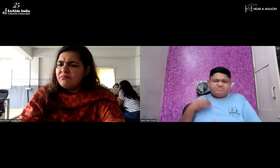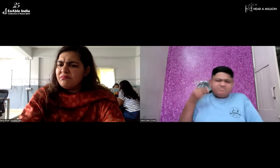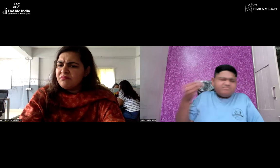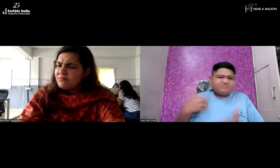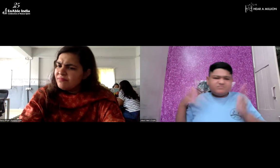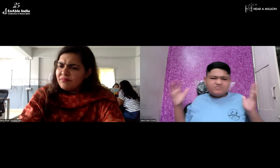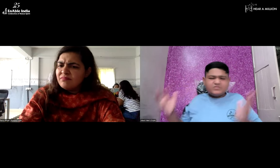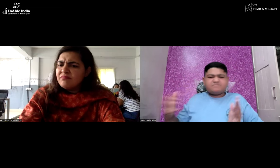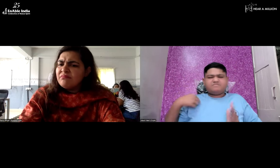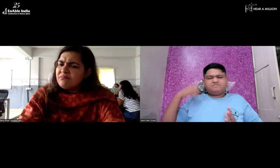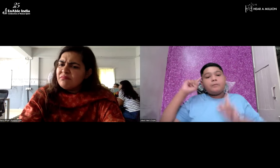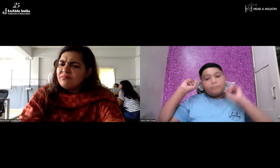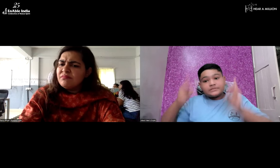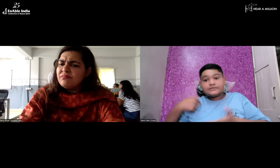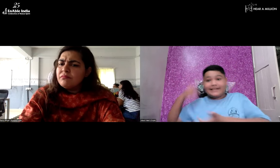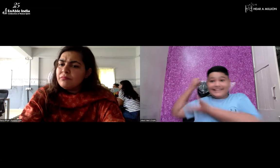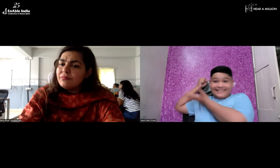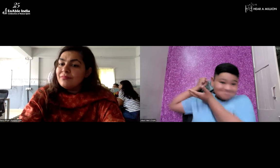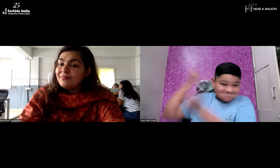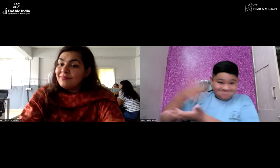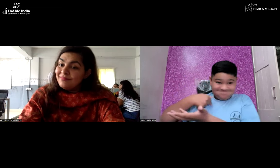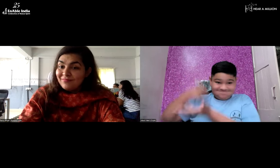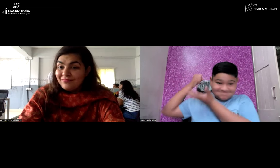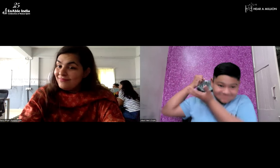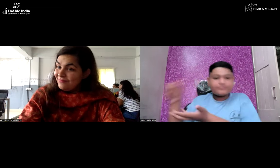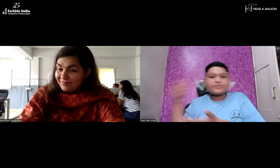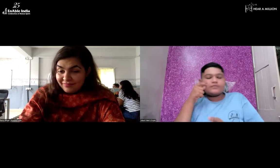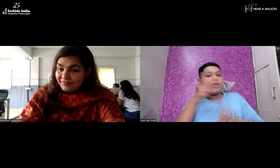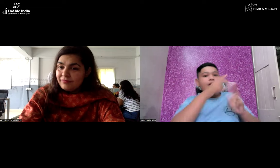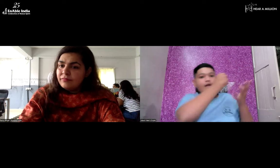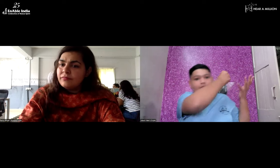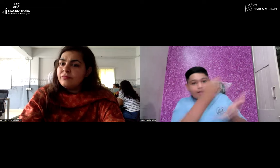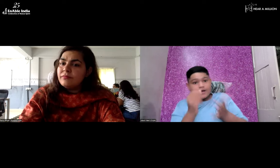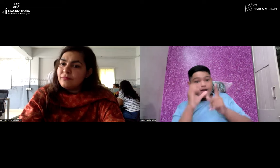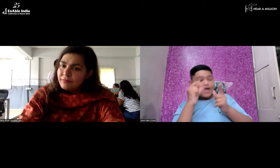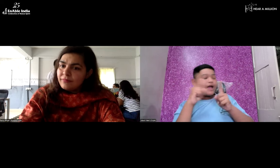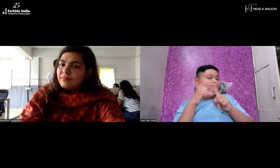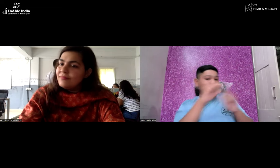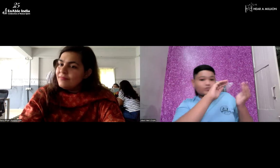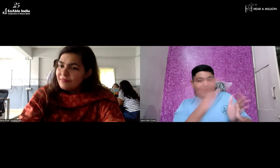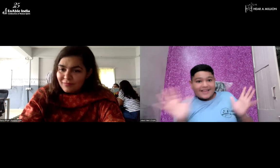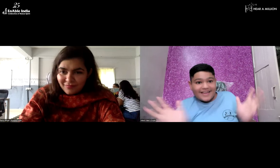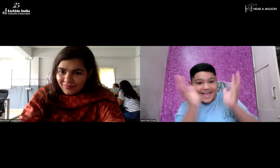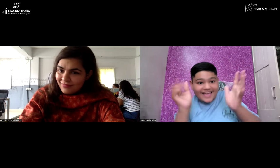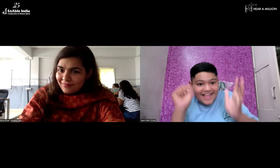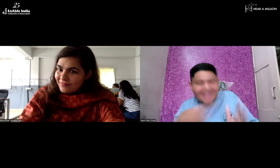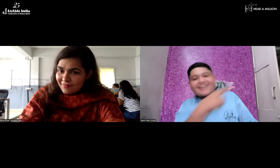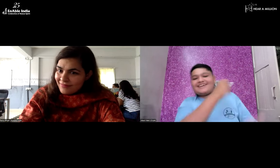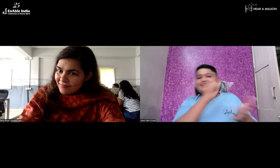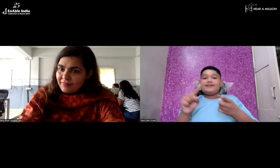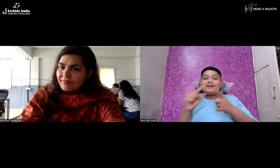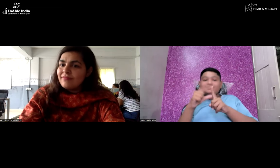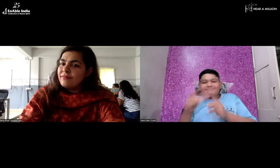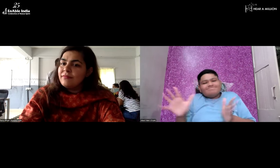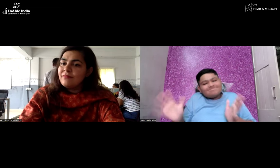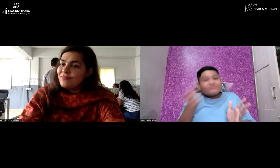So right now I see like there are different kind of technologies. I think in the coming future there would be like something and on your